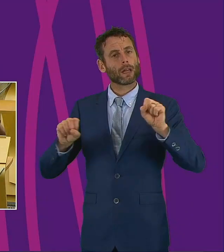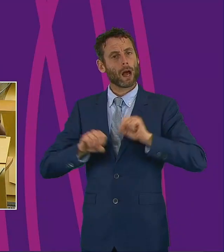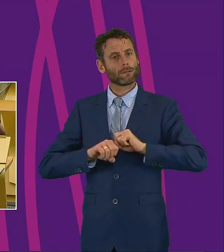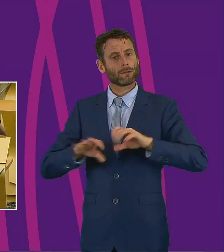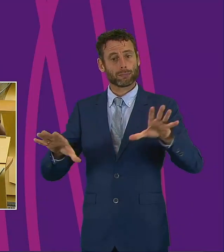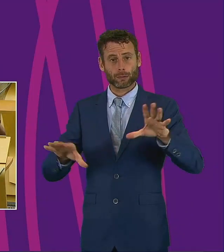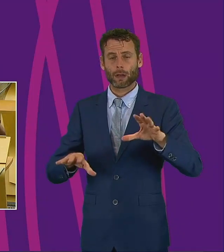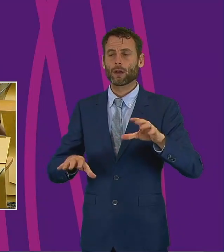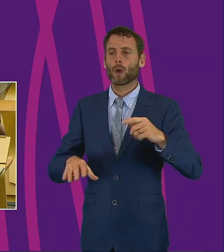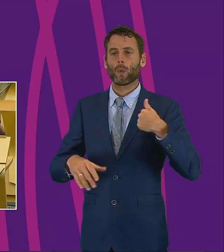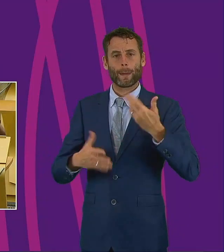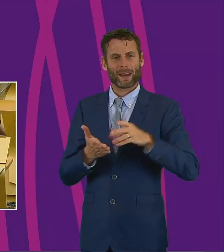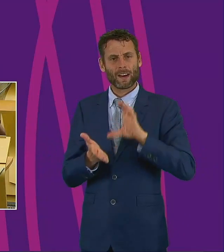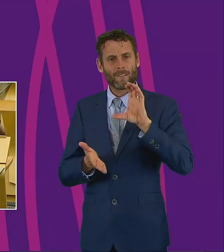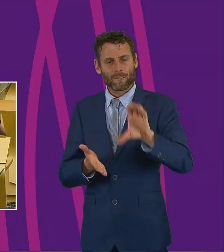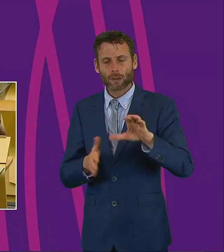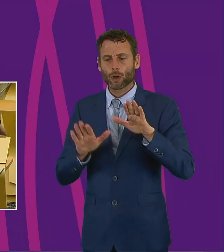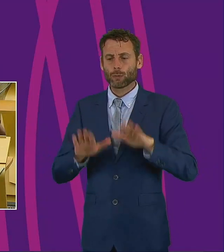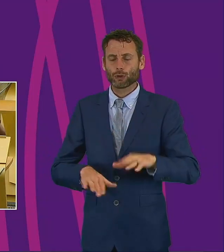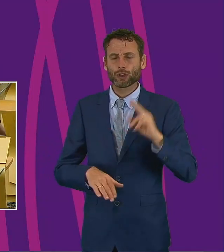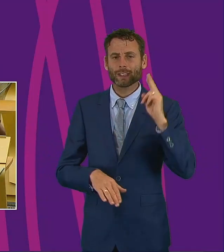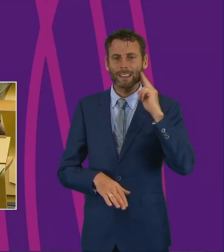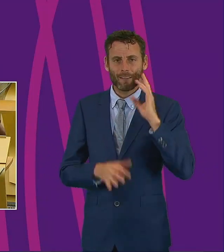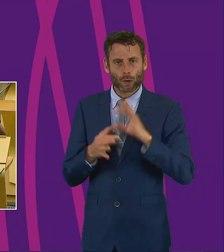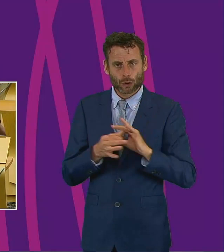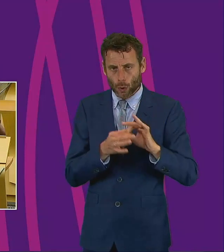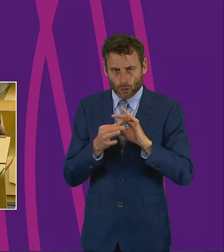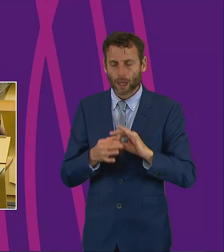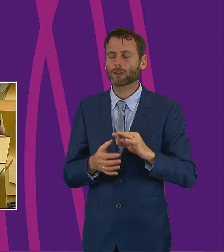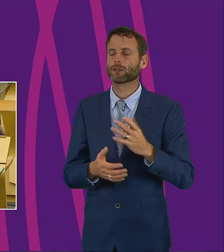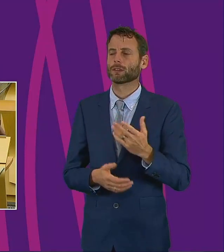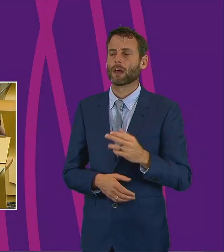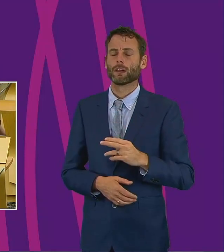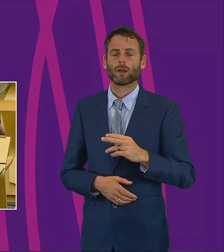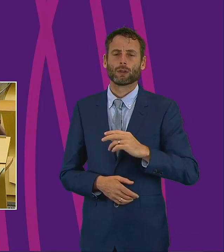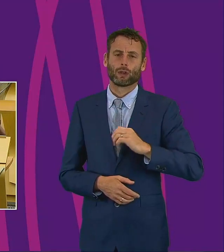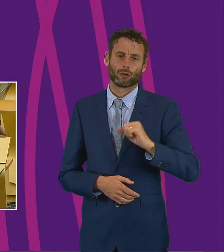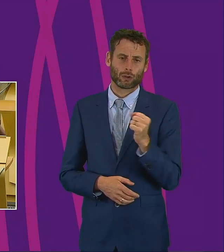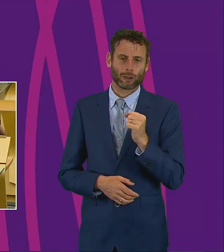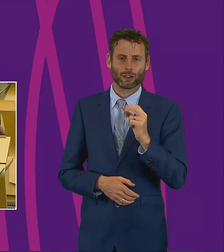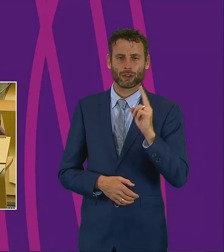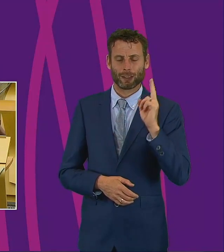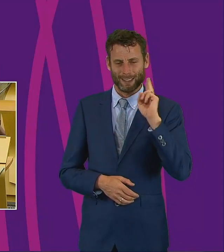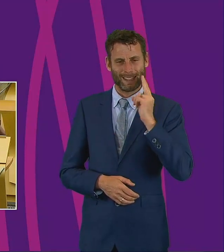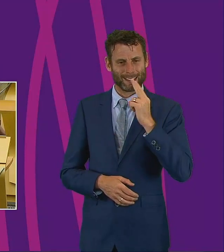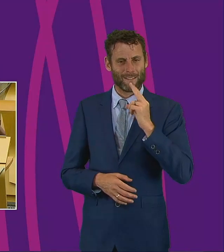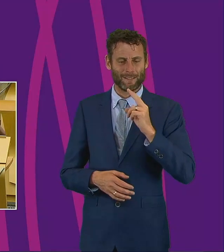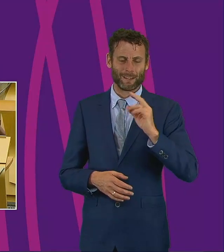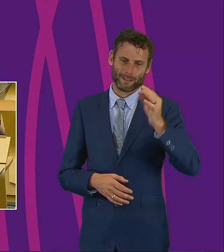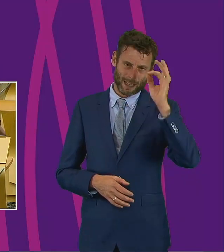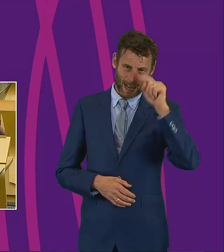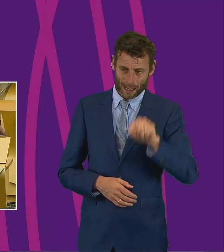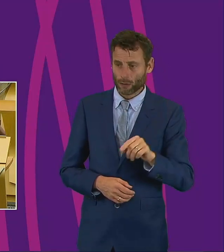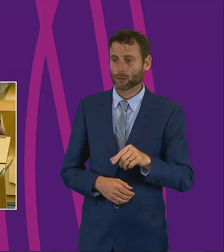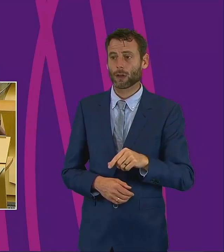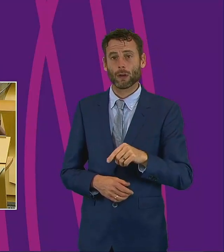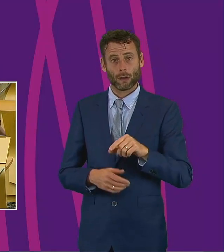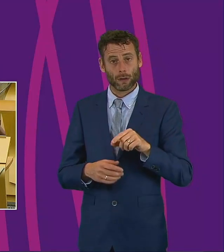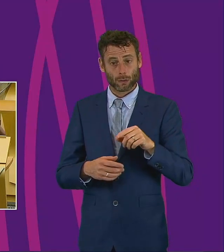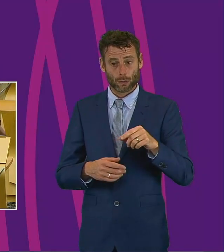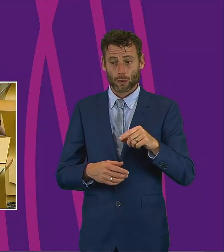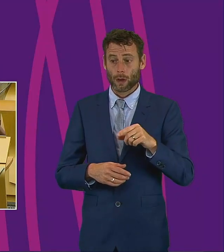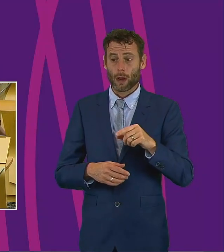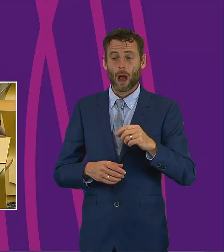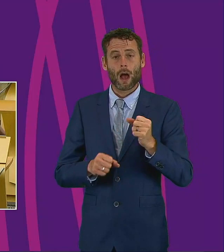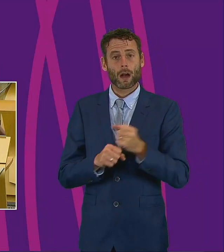Deaf Association, Deafblind Scotland and the Glasgow Disability Alliance, which paid for key public health messages to be produced